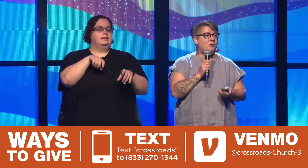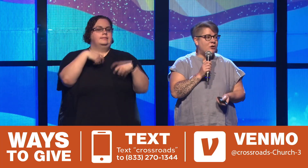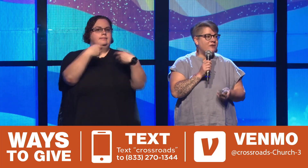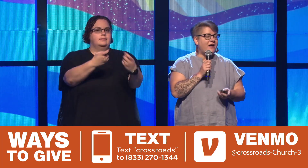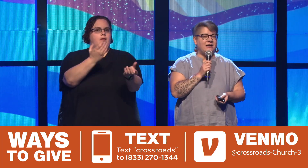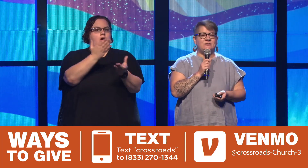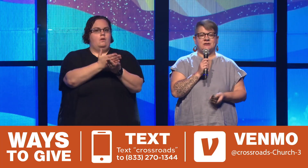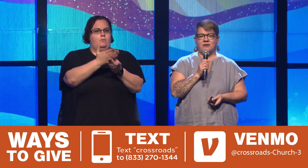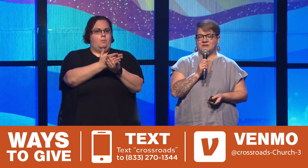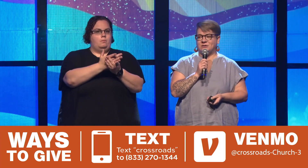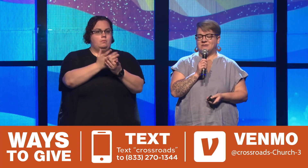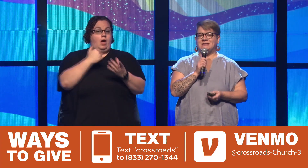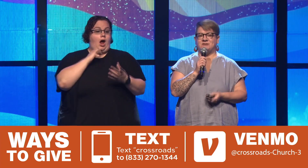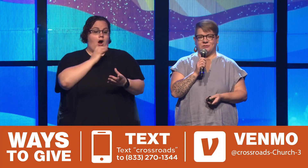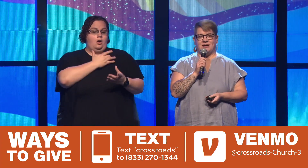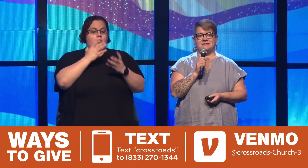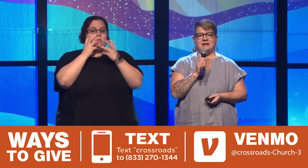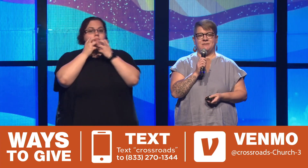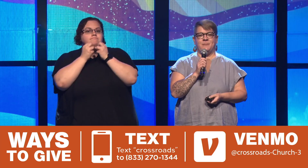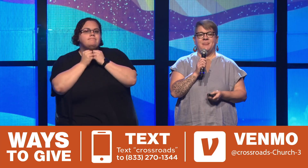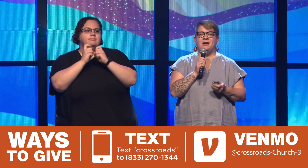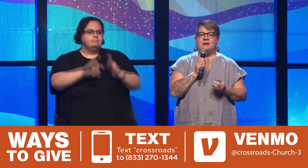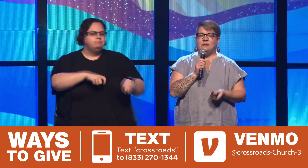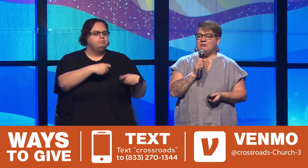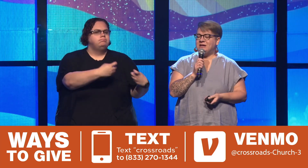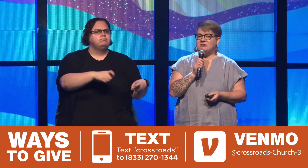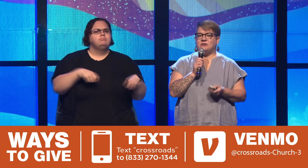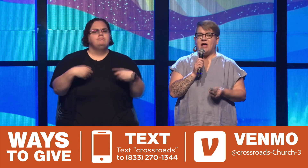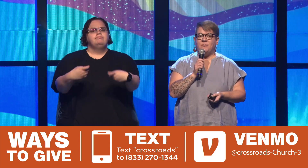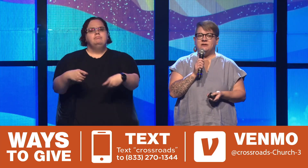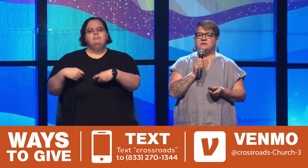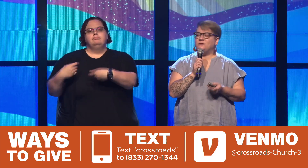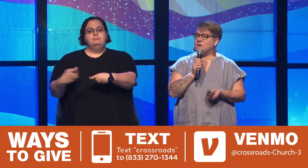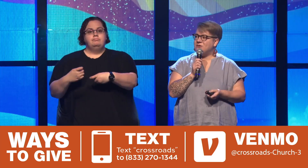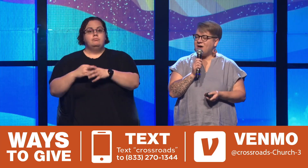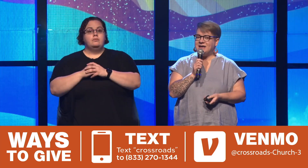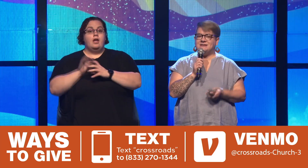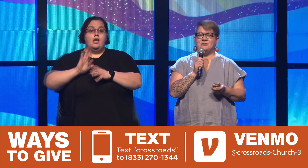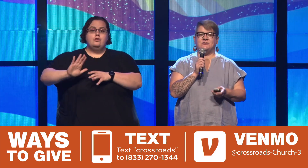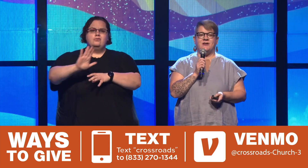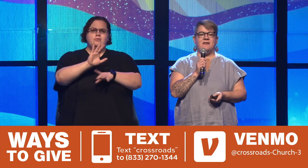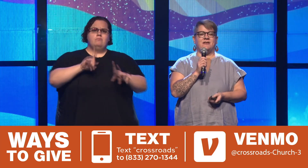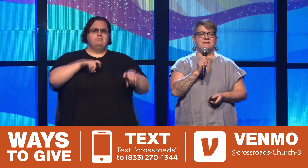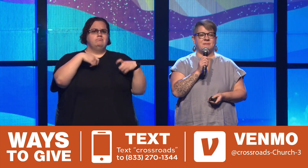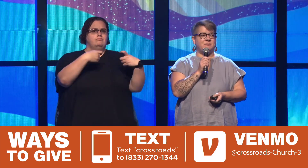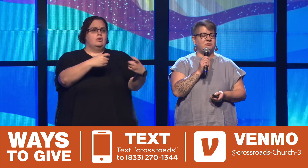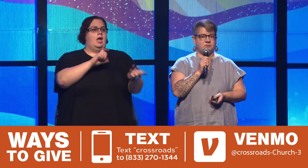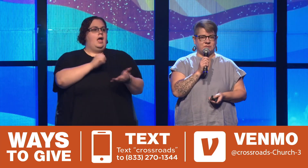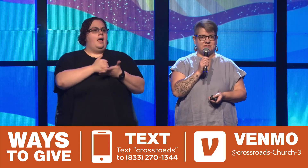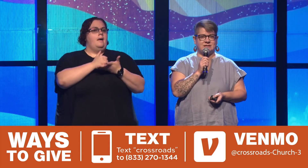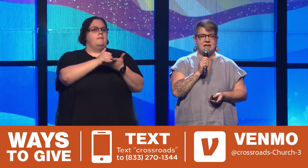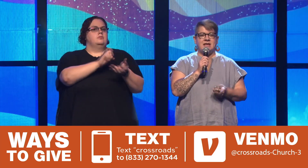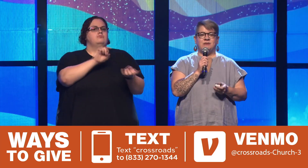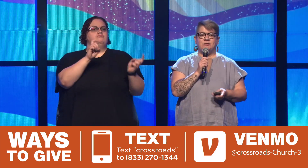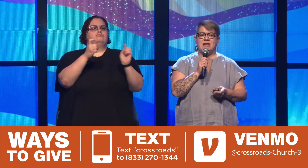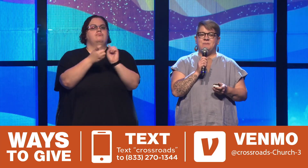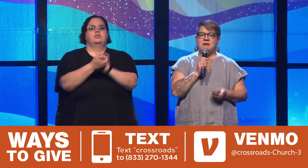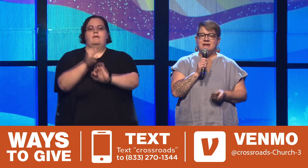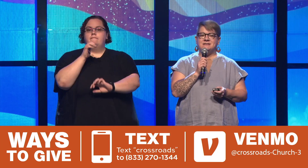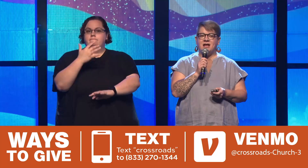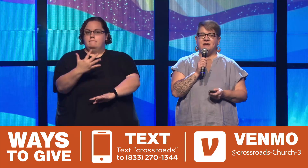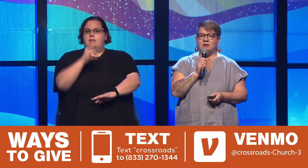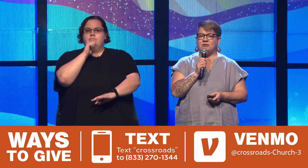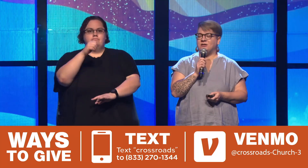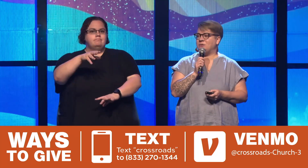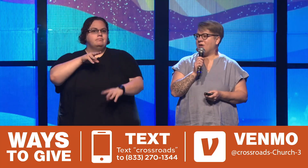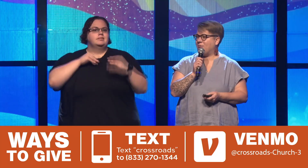of our core values at Crossroads is generosity. Your donations are helping to rewrite those 5 unacceptable truths and create